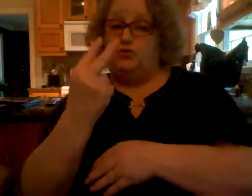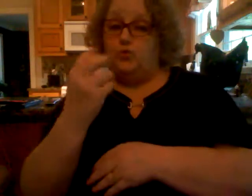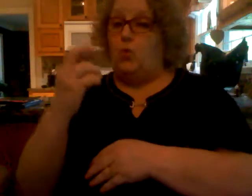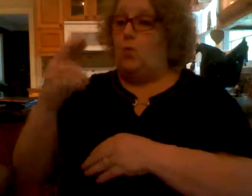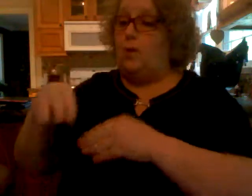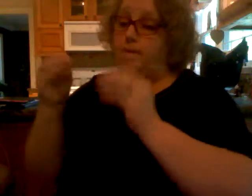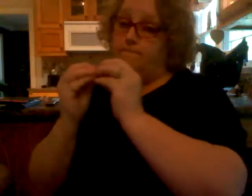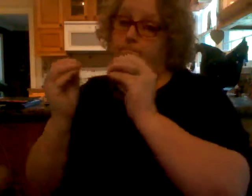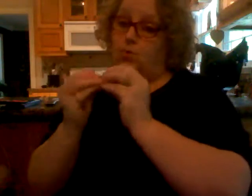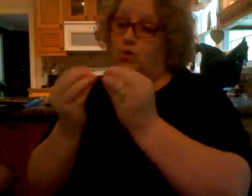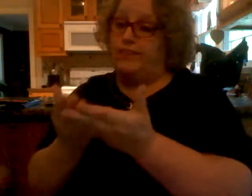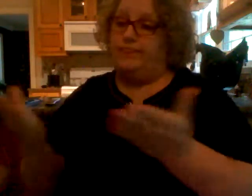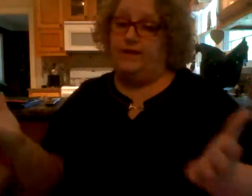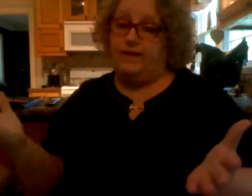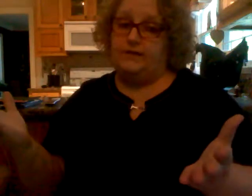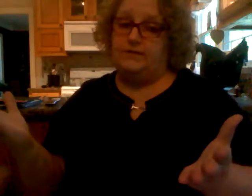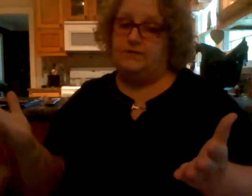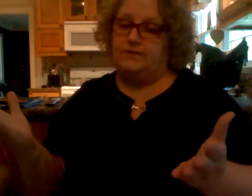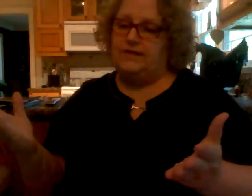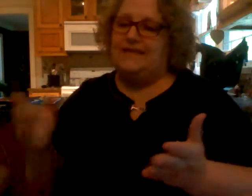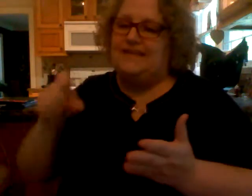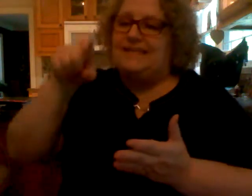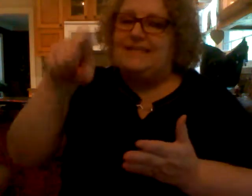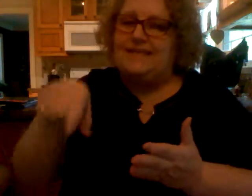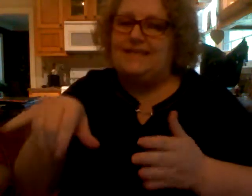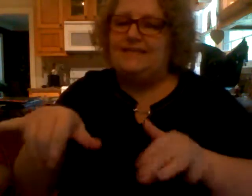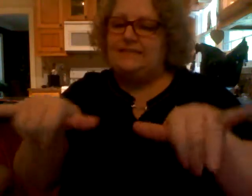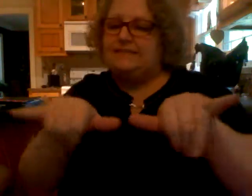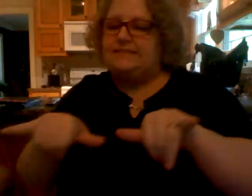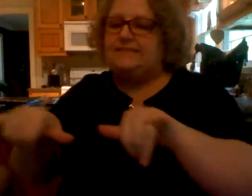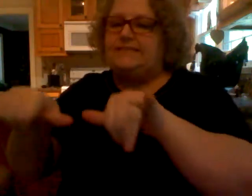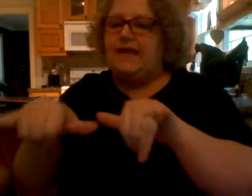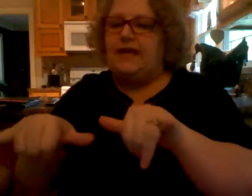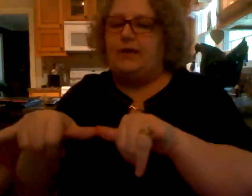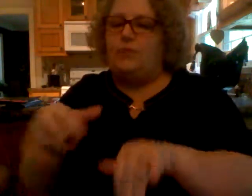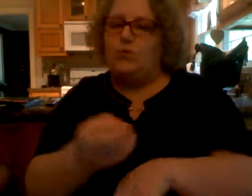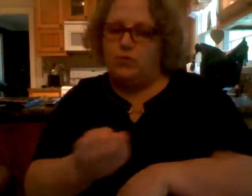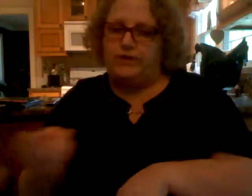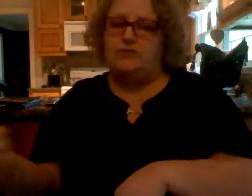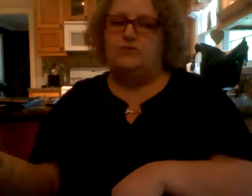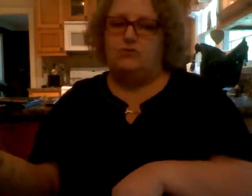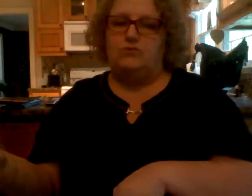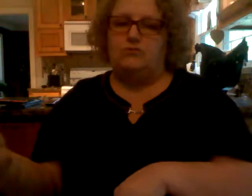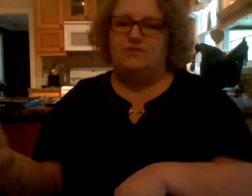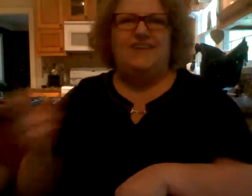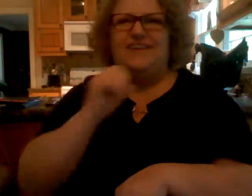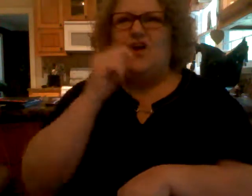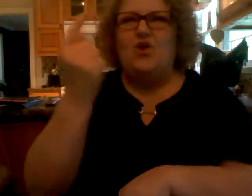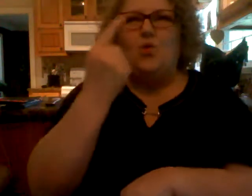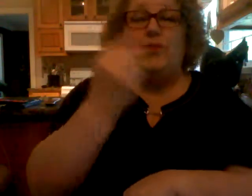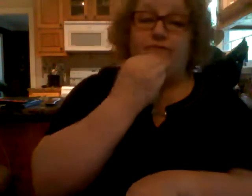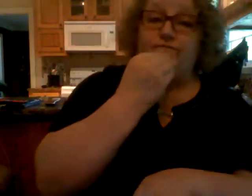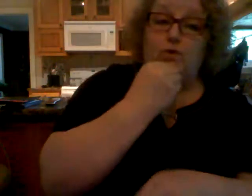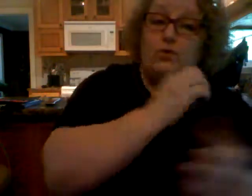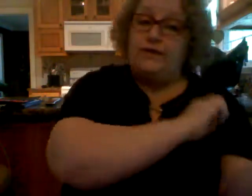going for and or need the same resource. Okay? So we're not just looking at food here and energy, but we're talking about resources in